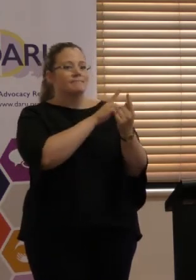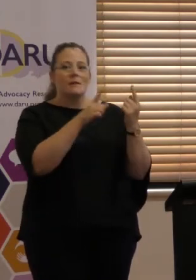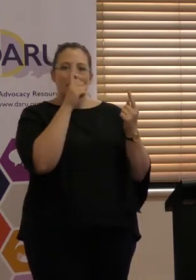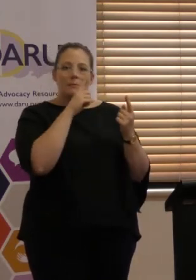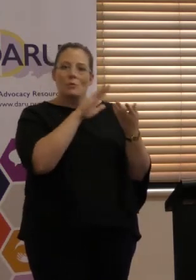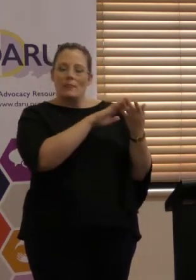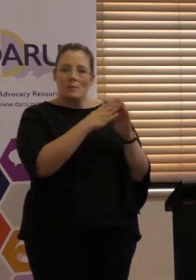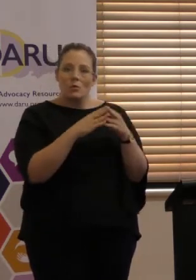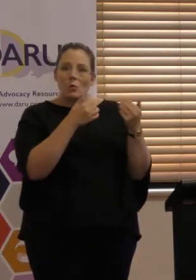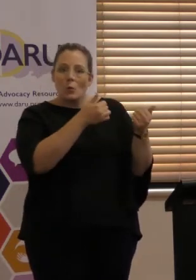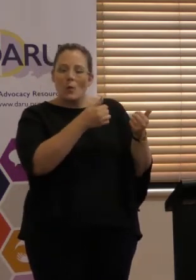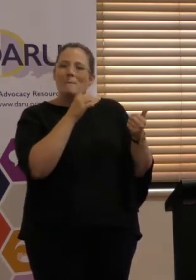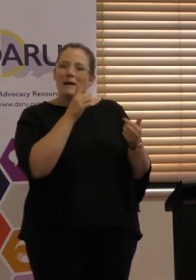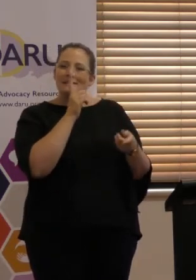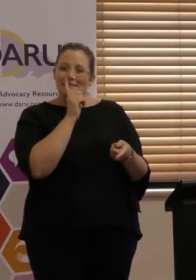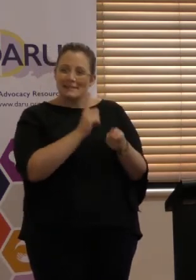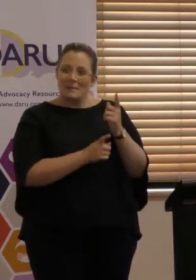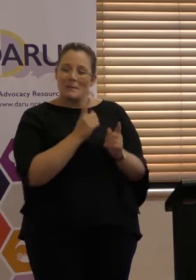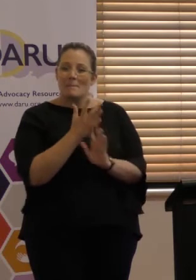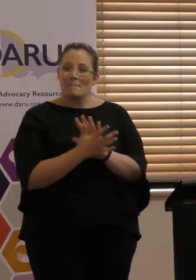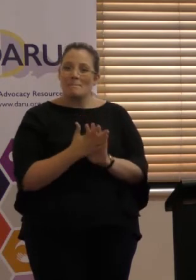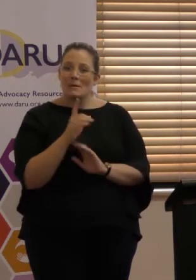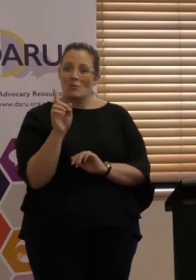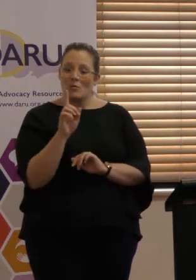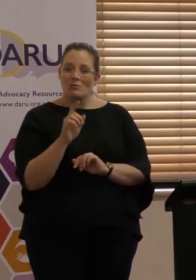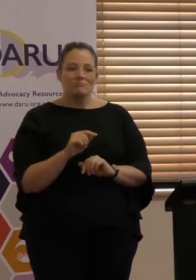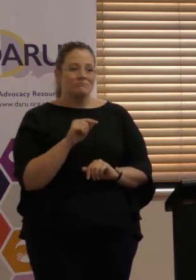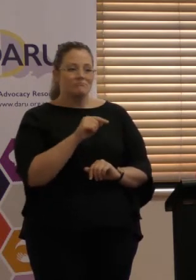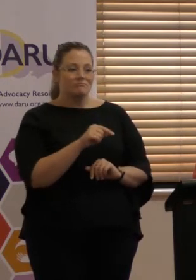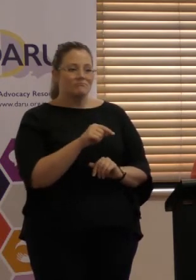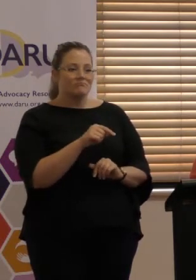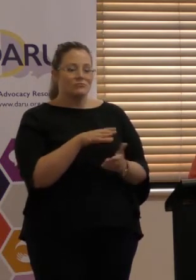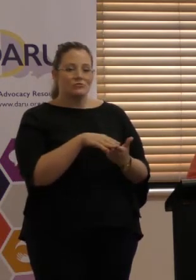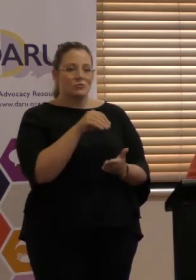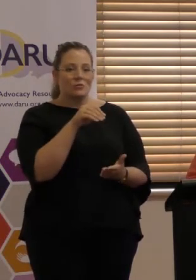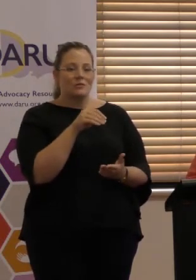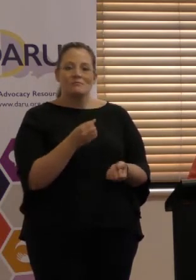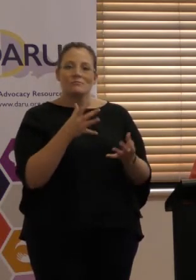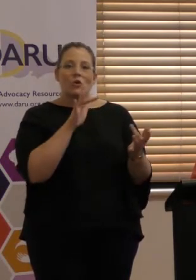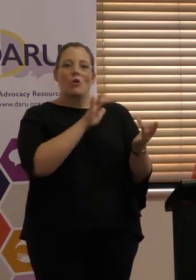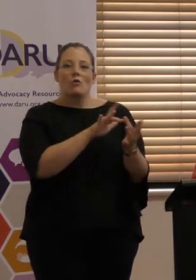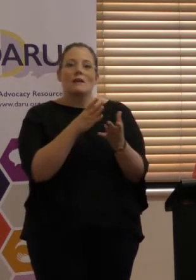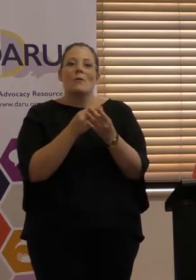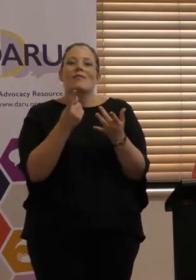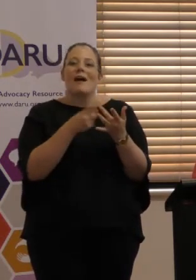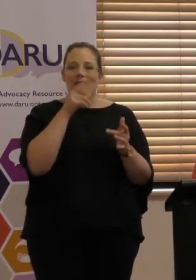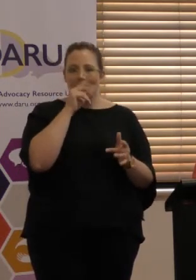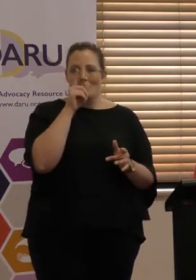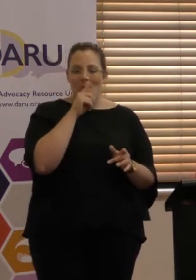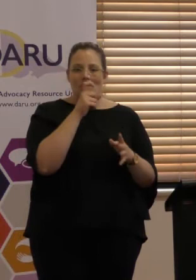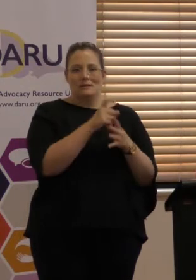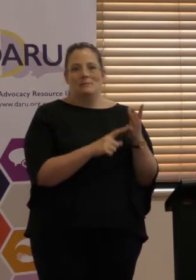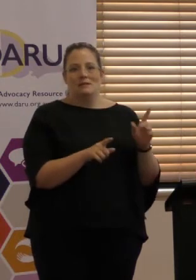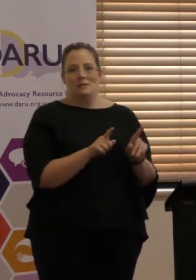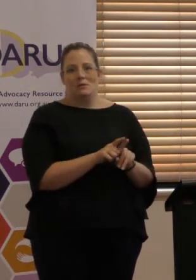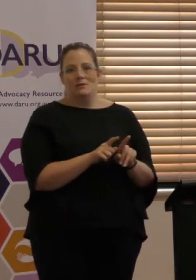really valuable. But sometimes what that means too is that they're not actually having contact with other young people with disabilities. And as I